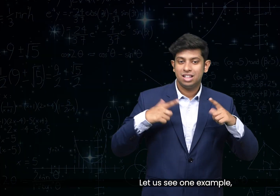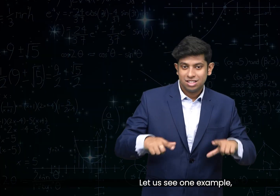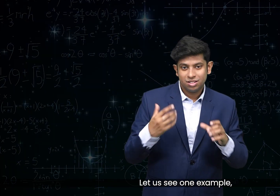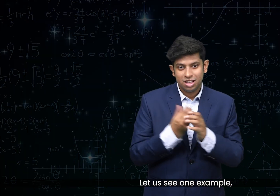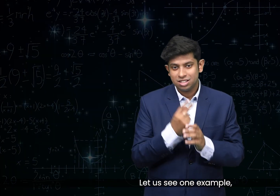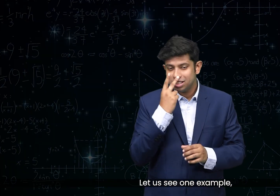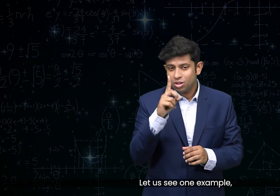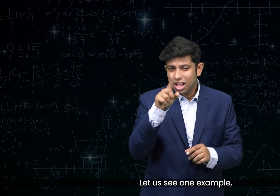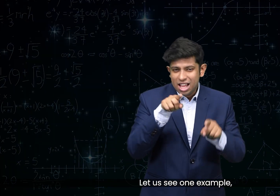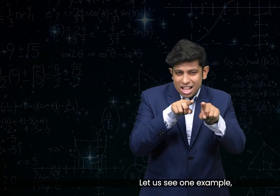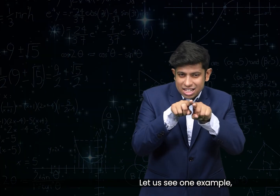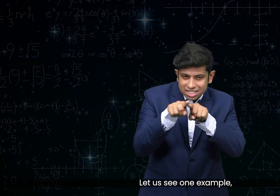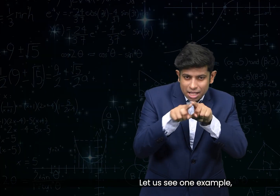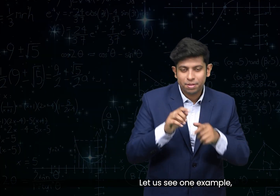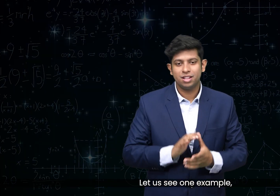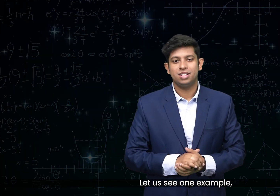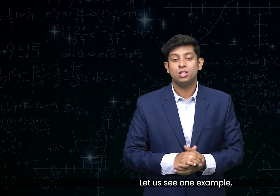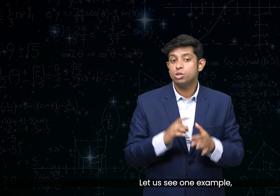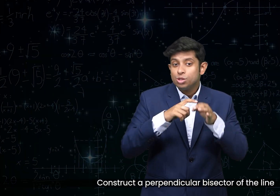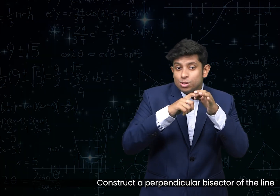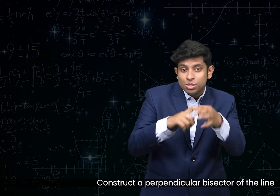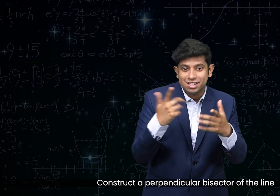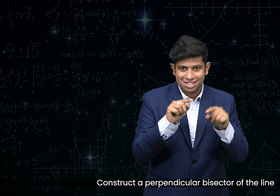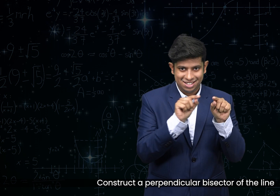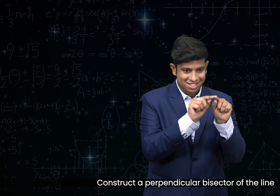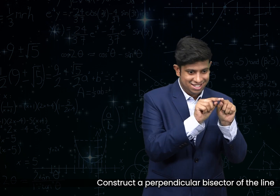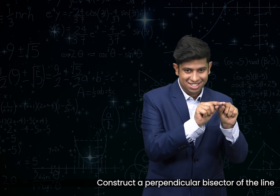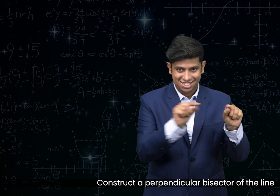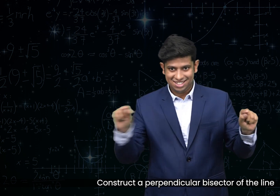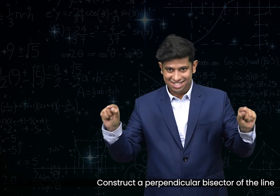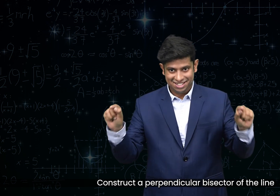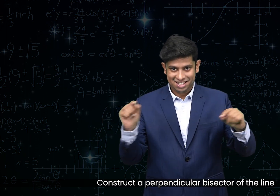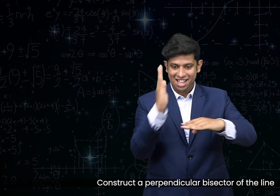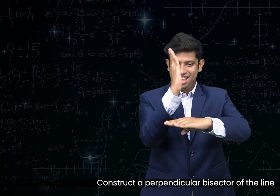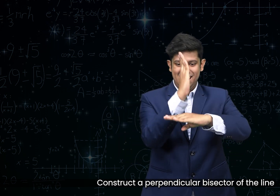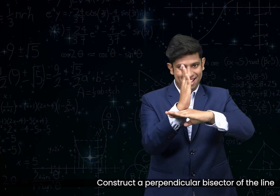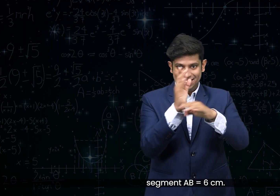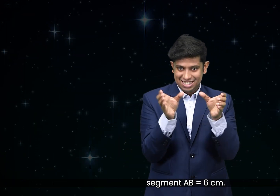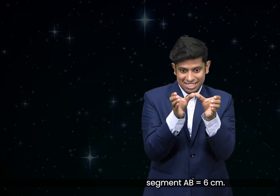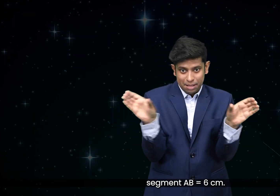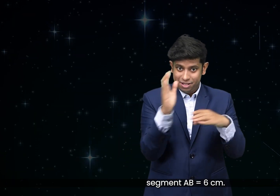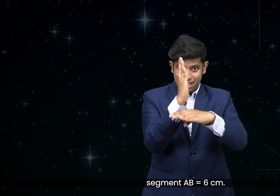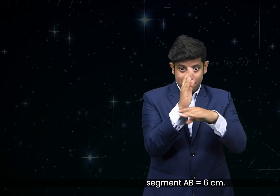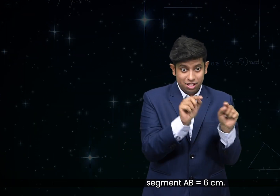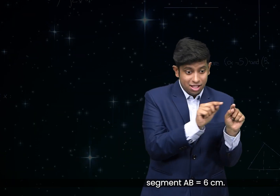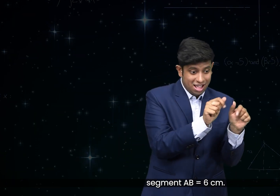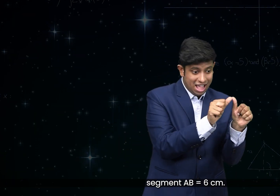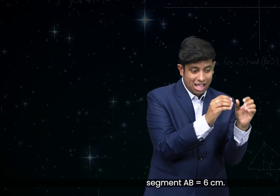Let us see one example. Construct a perpendicular bisector of the line segment AB is equal